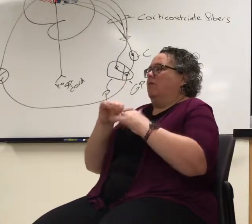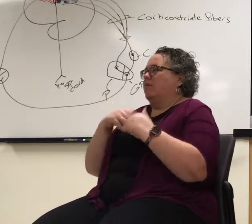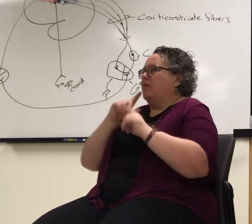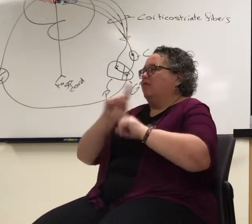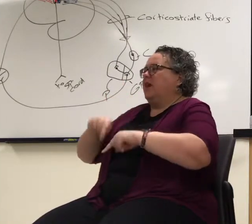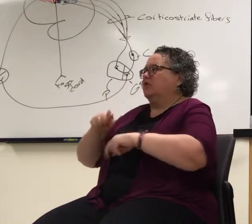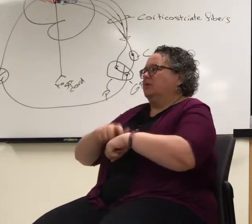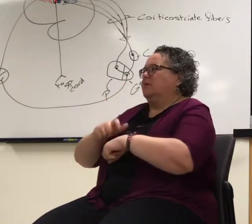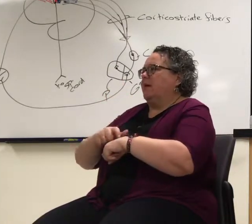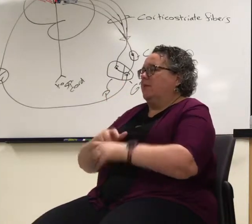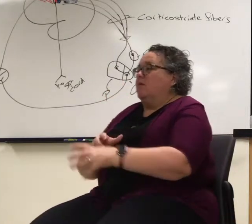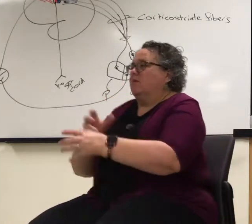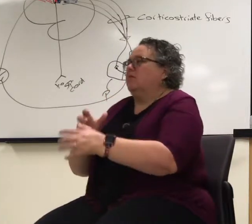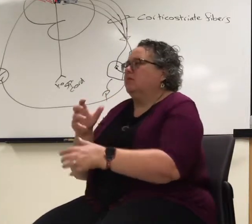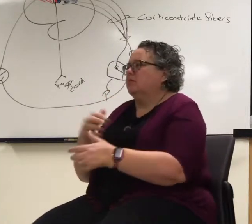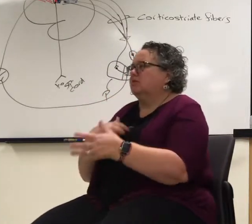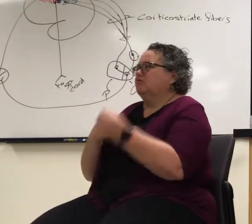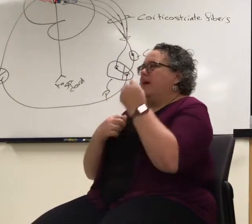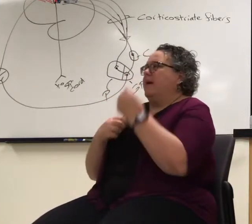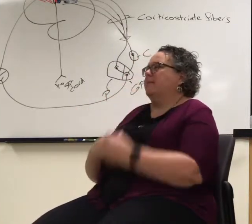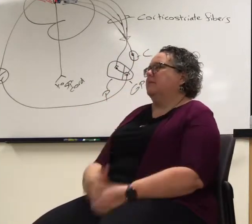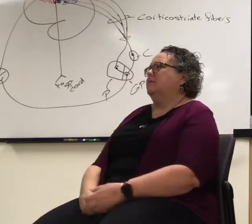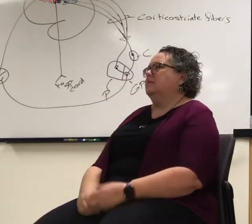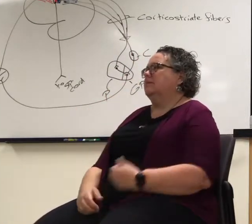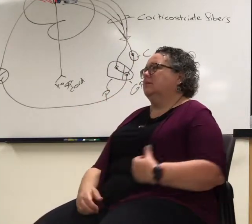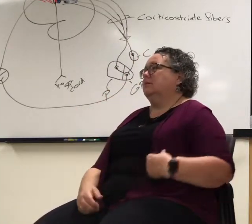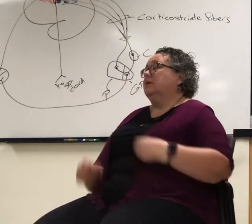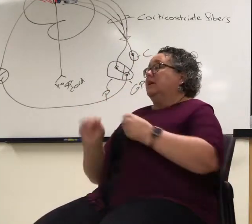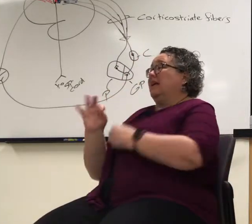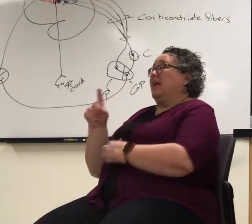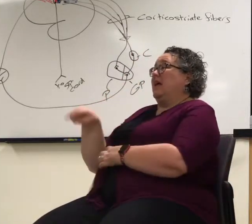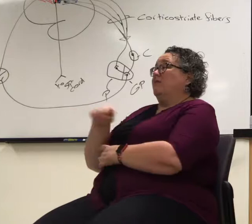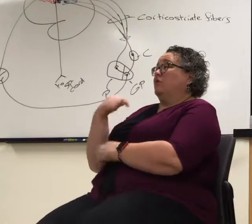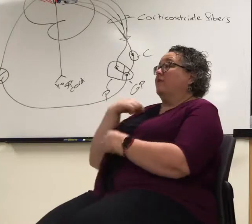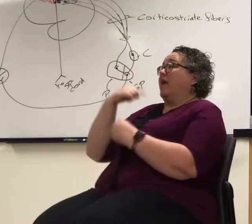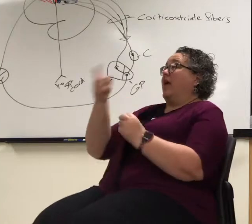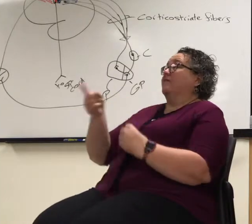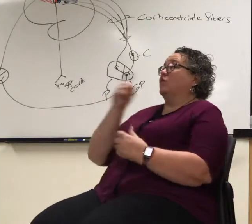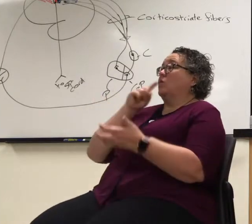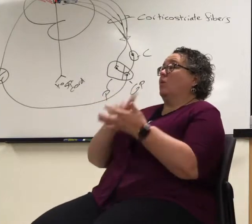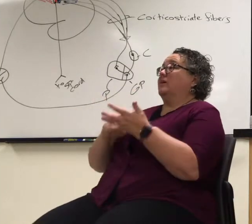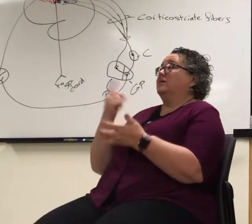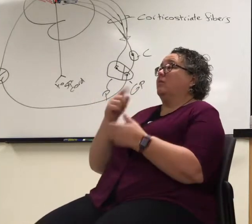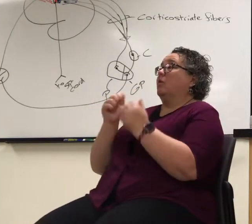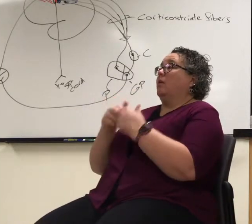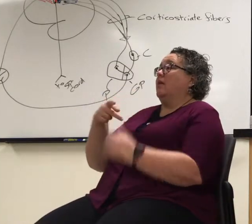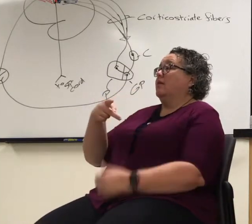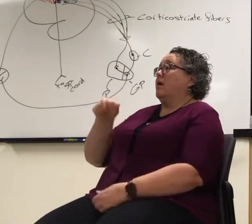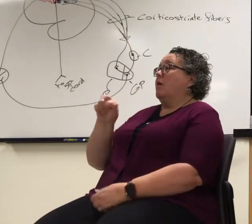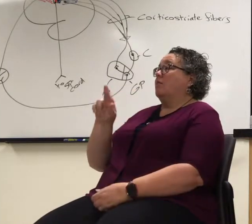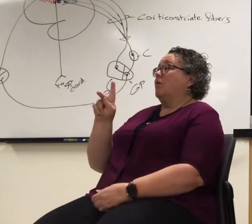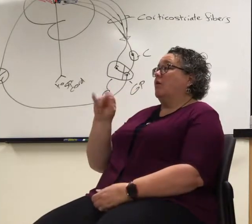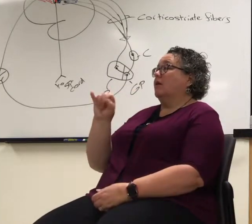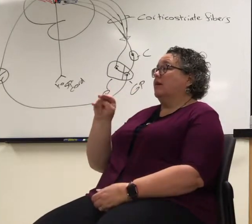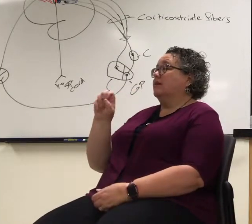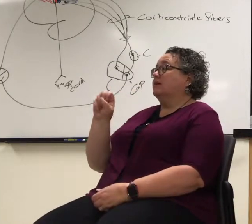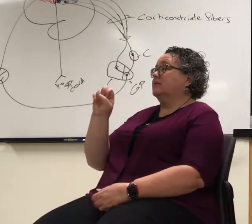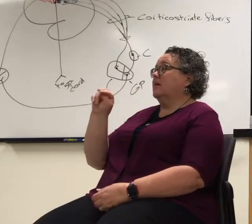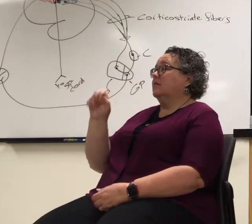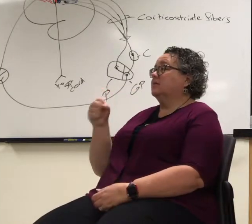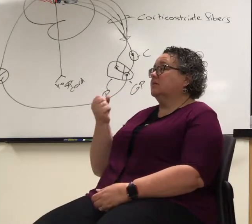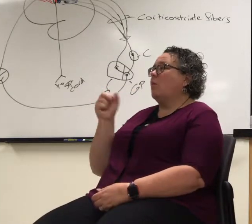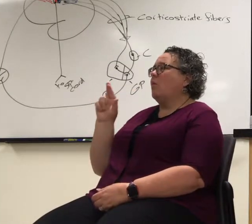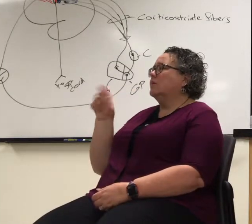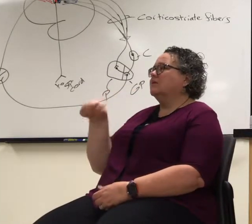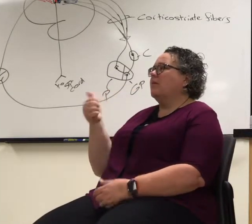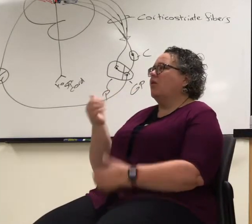reaction time. If you ever observe someone with Parkinson's or some other akinesia disorder, and they